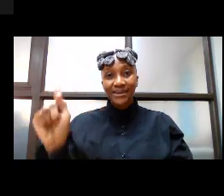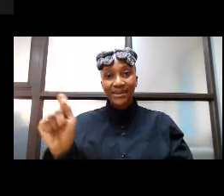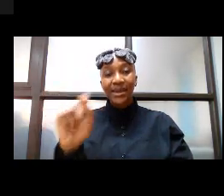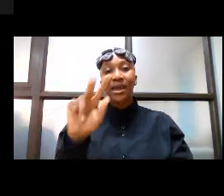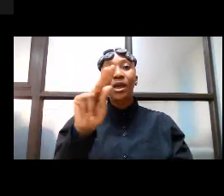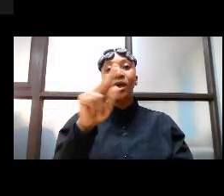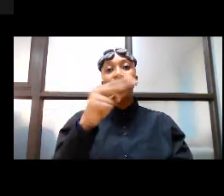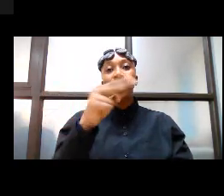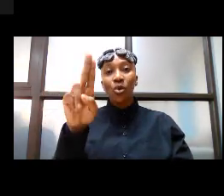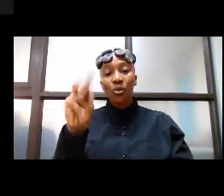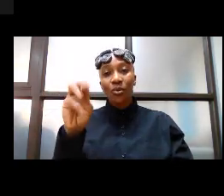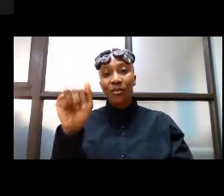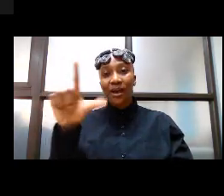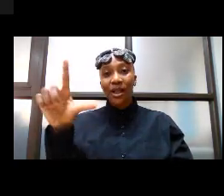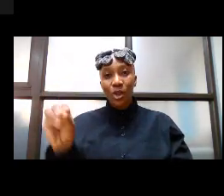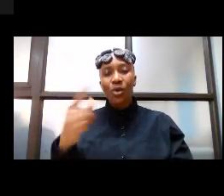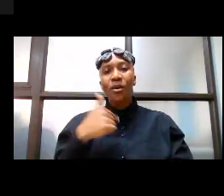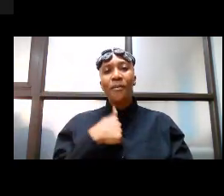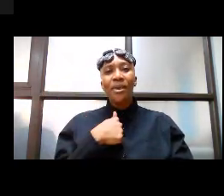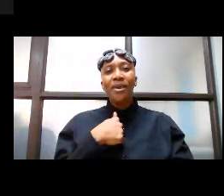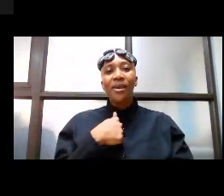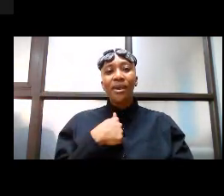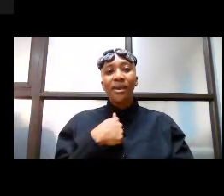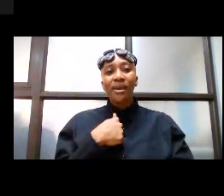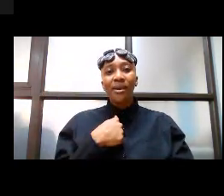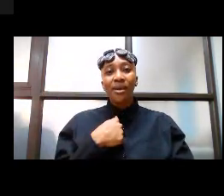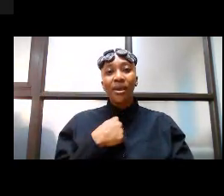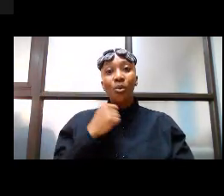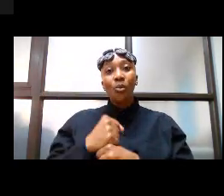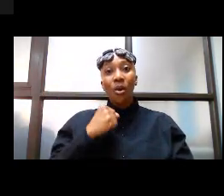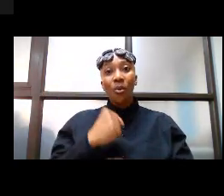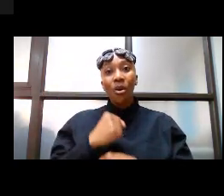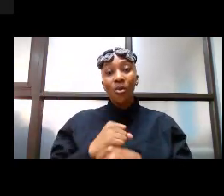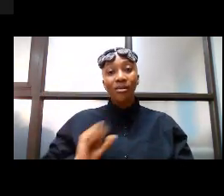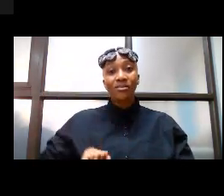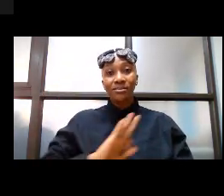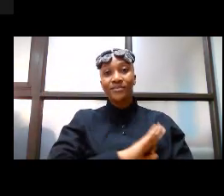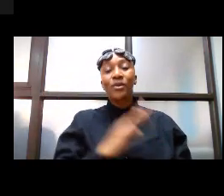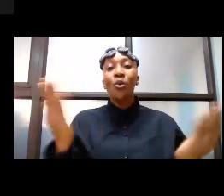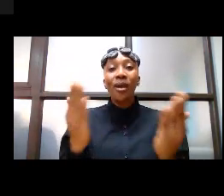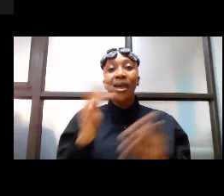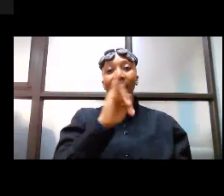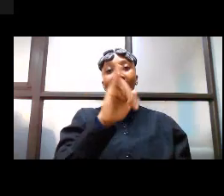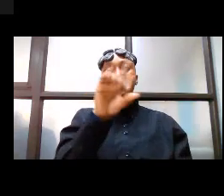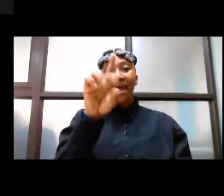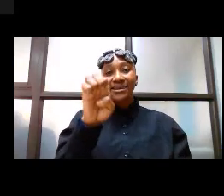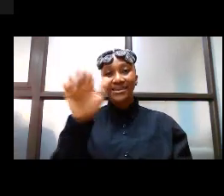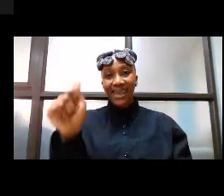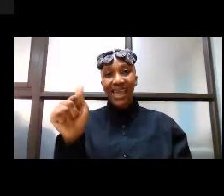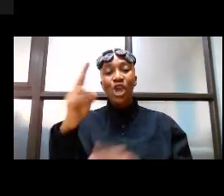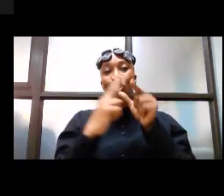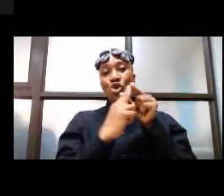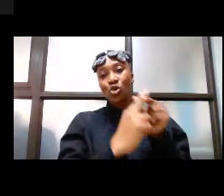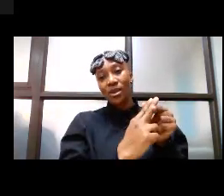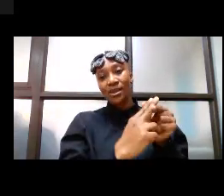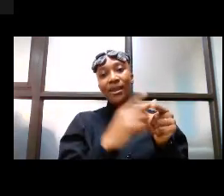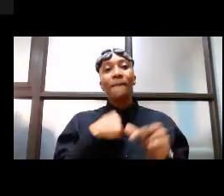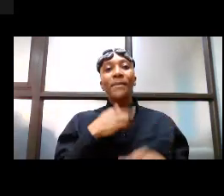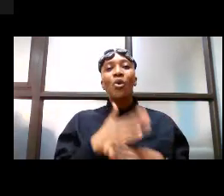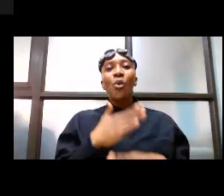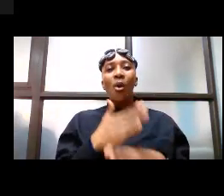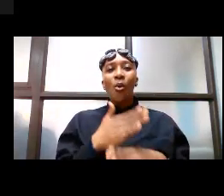am an employee here at IDEA Unit. I work mainly with some